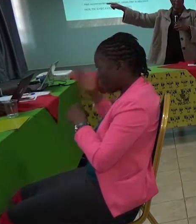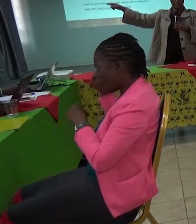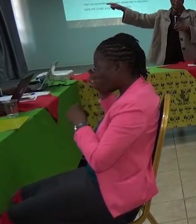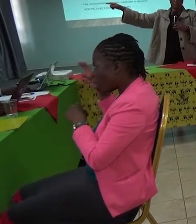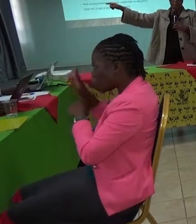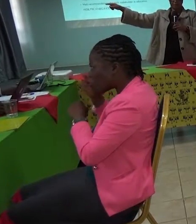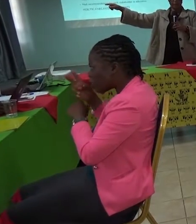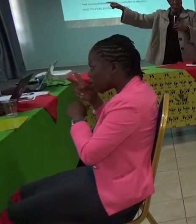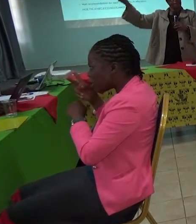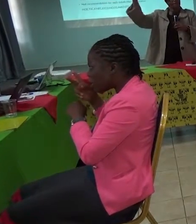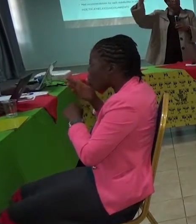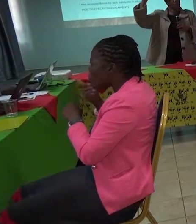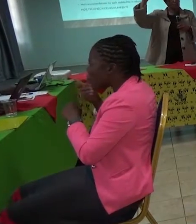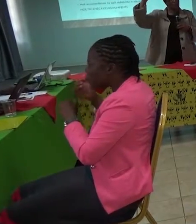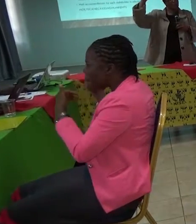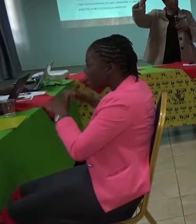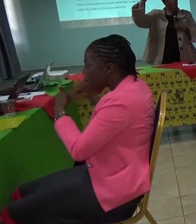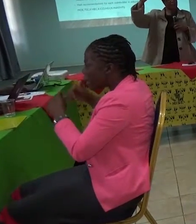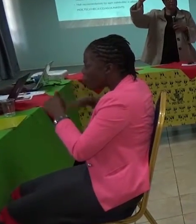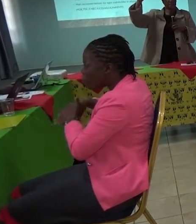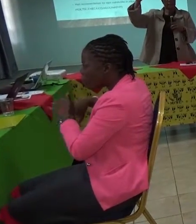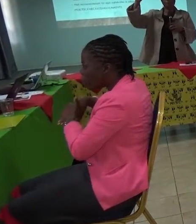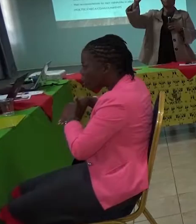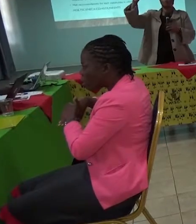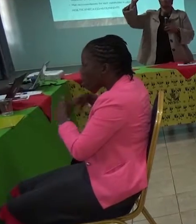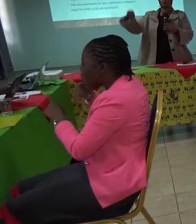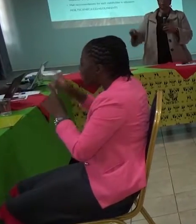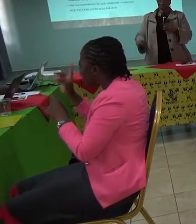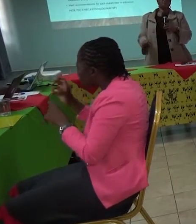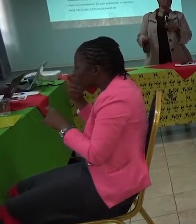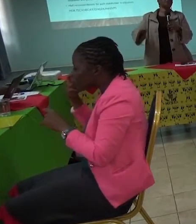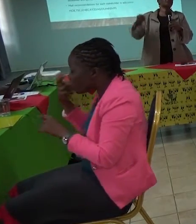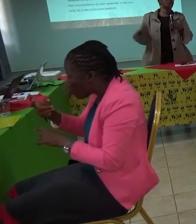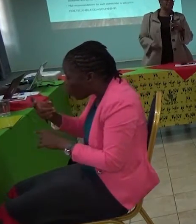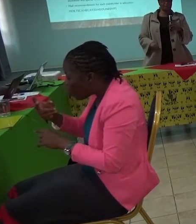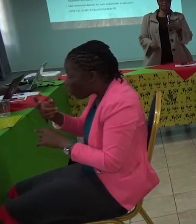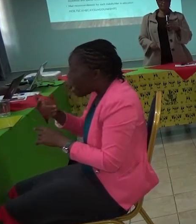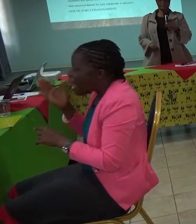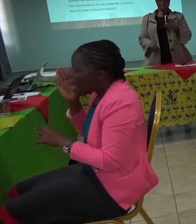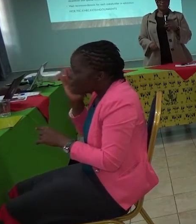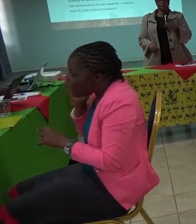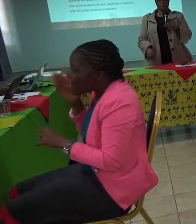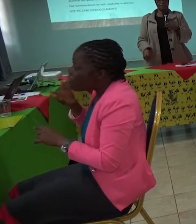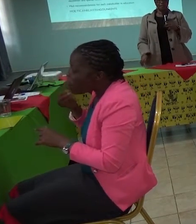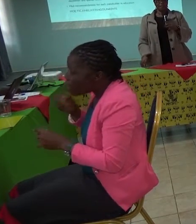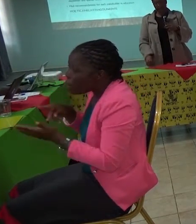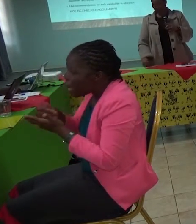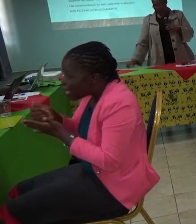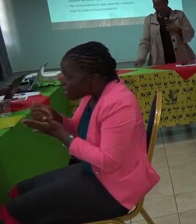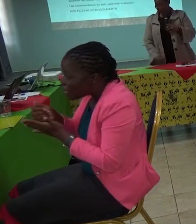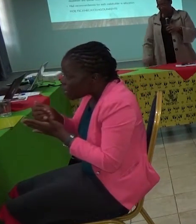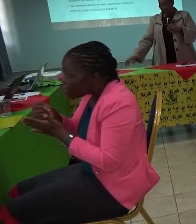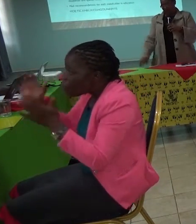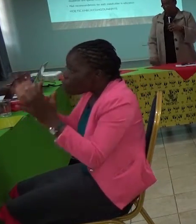football then. And I never saw a parent buy a football ball, not even for the tournament. But a